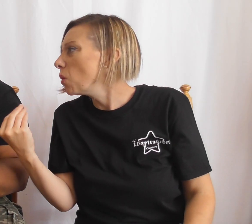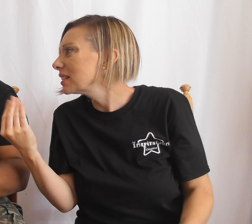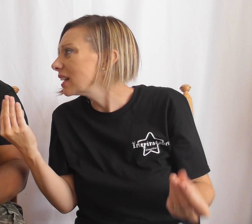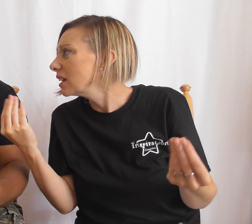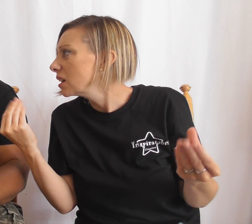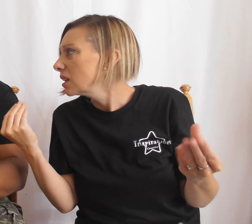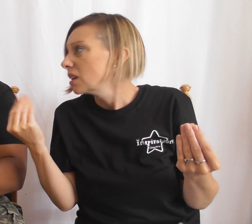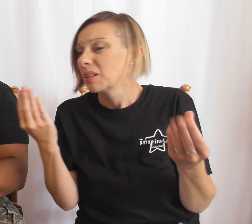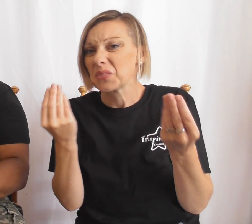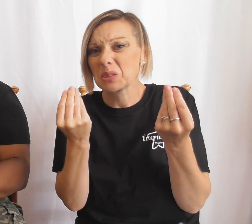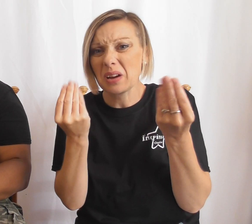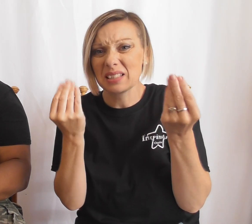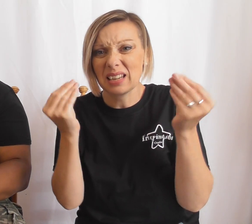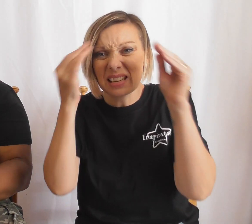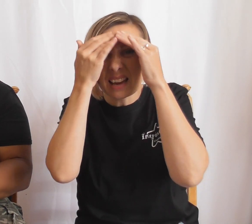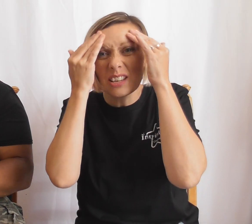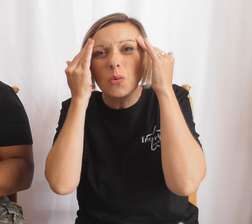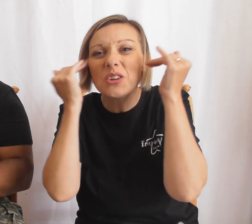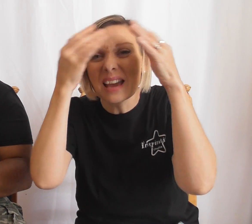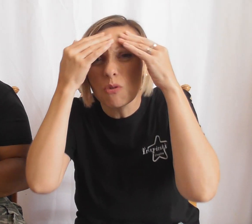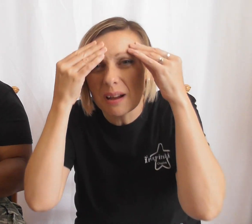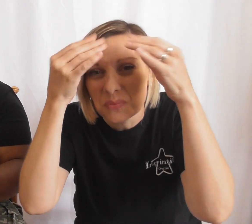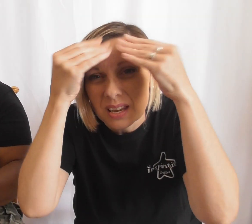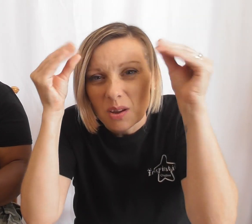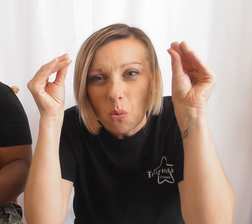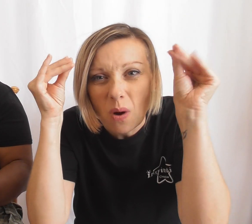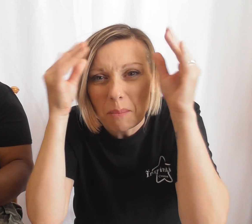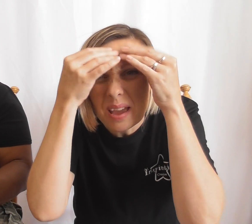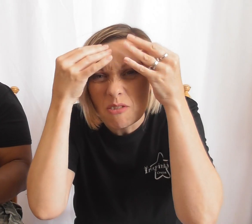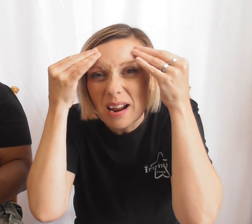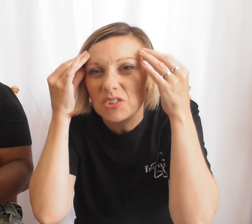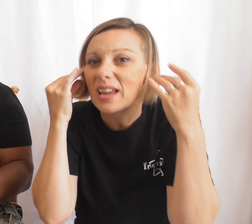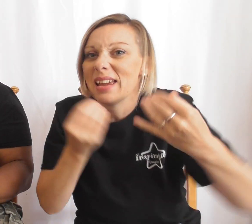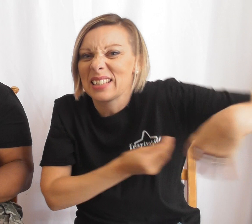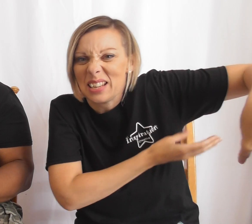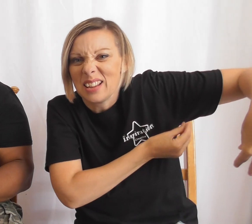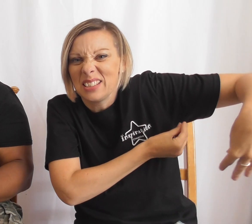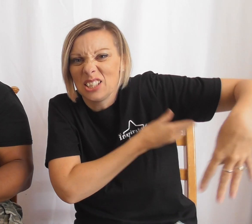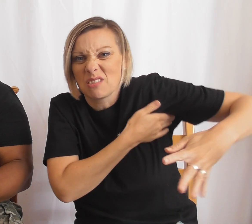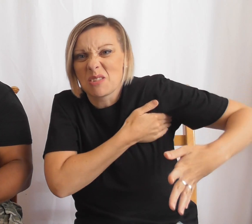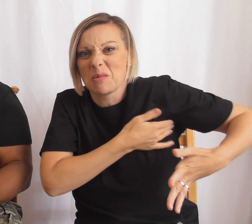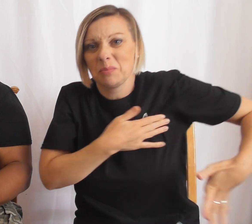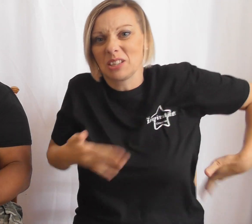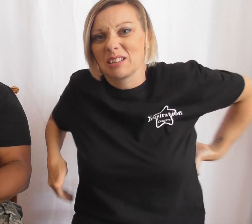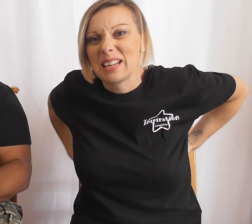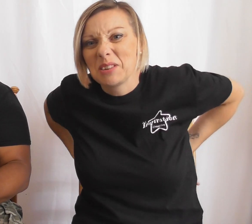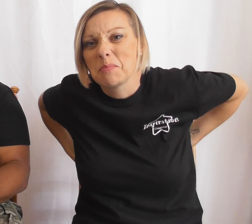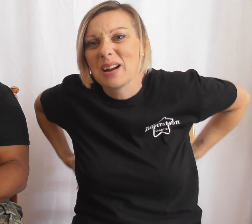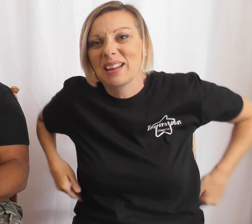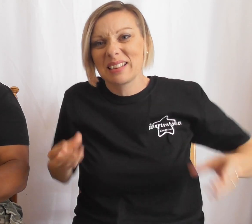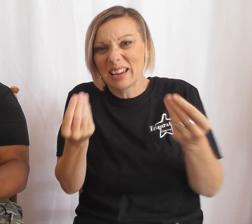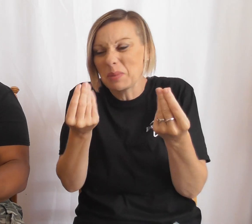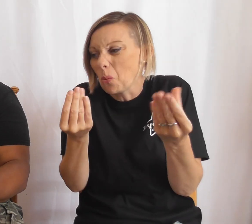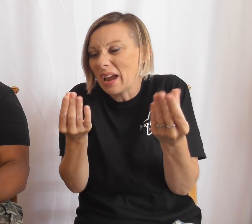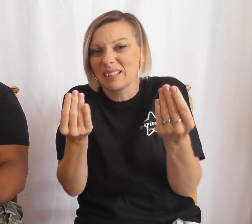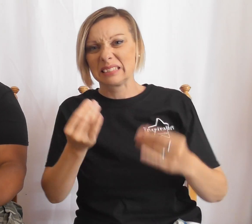say? Sweaty? Sweaty. Yeah, you know when you get all that wet bit around your head and under your arms and down your